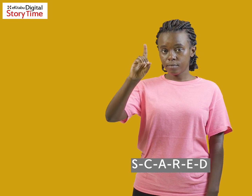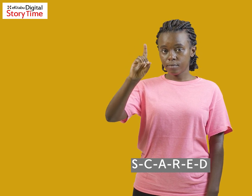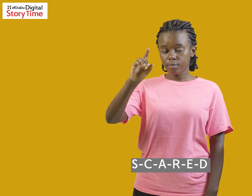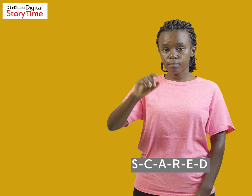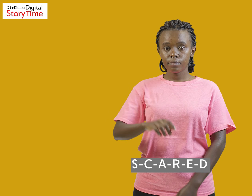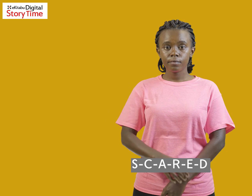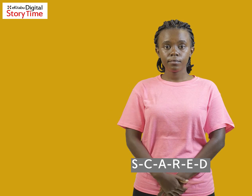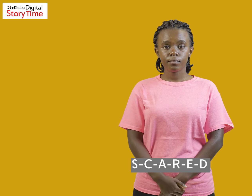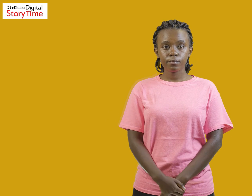D.